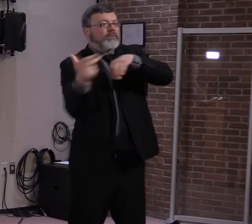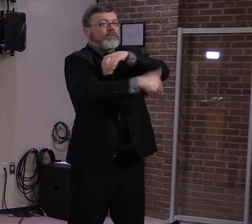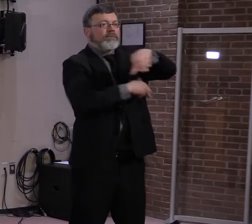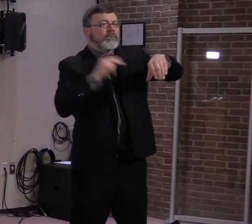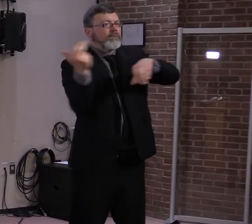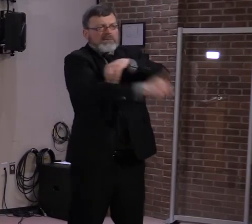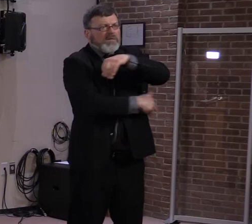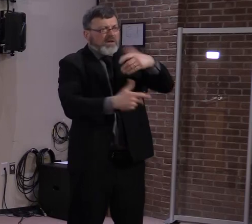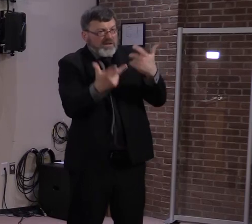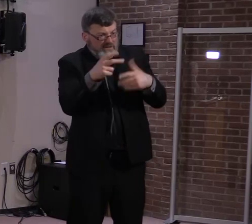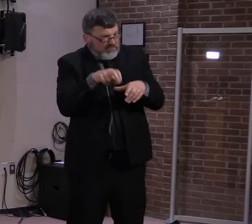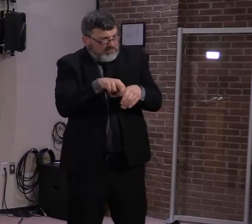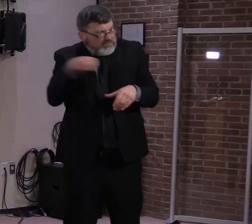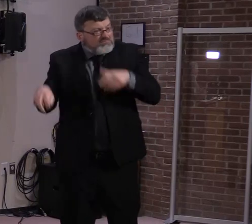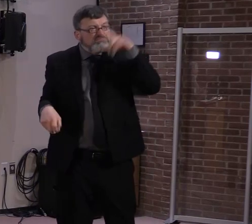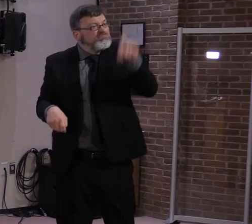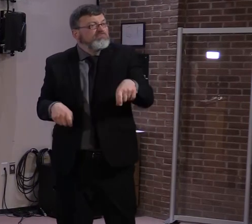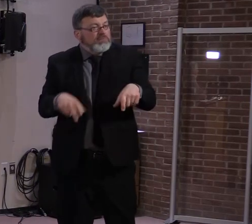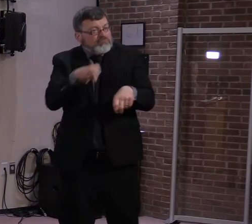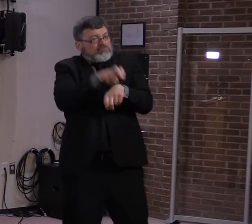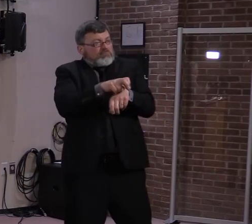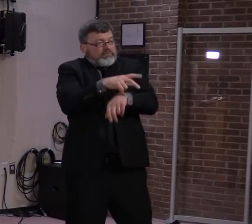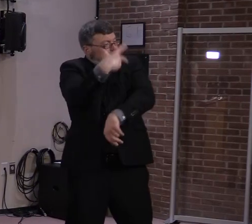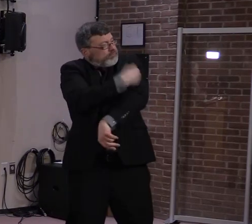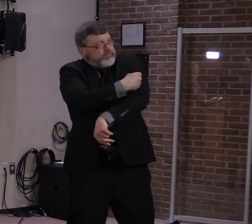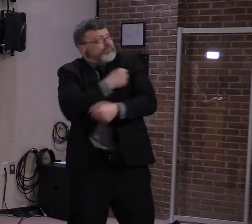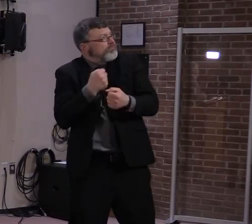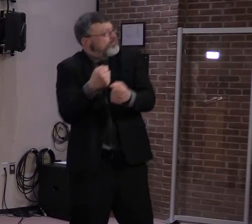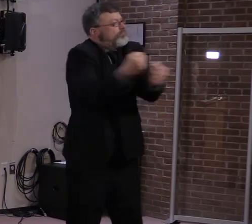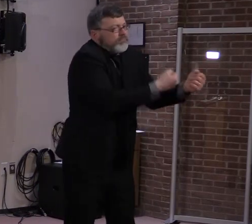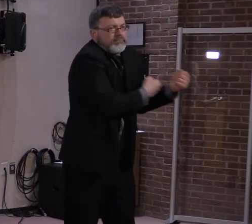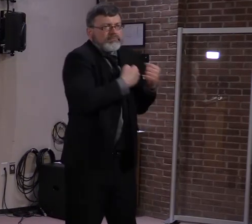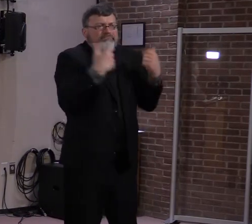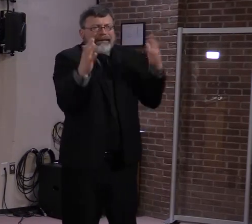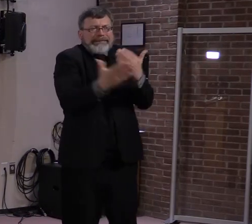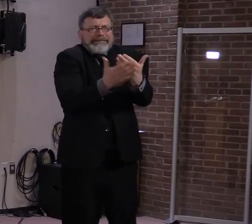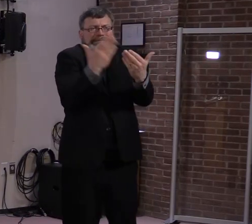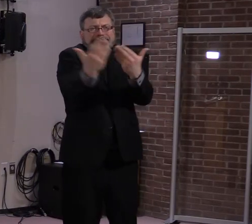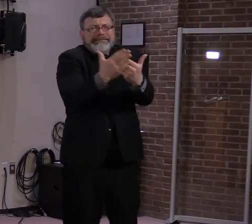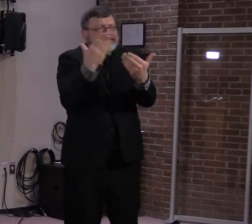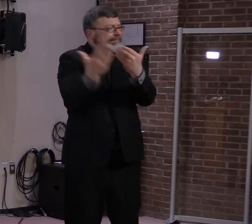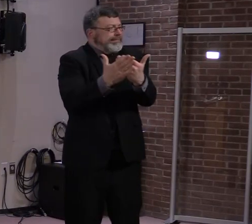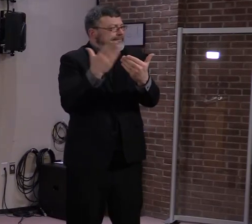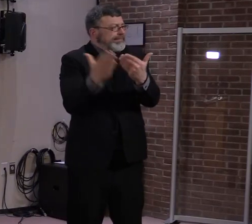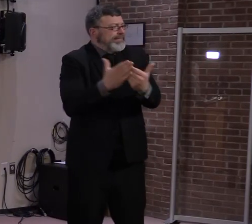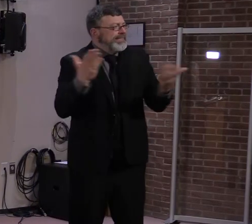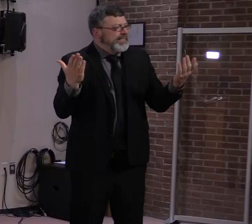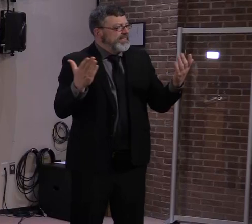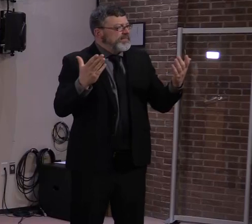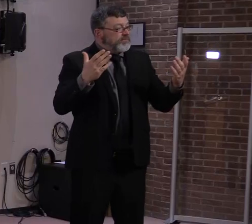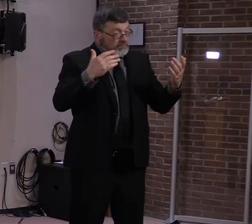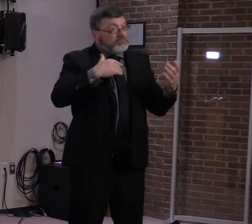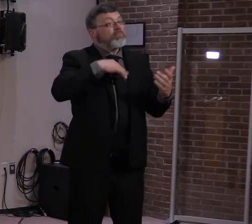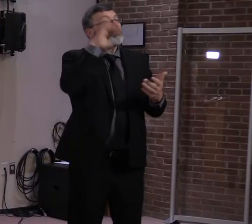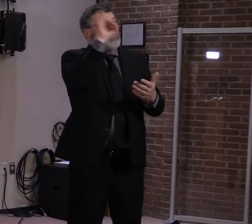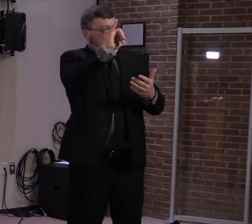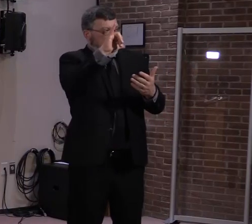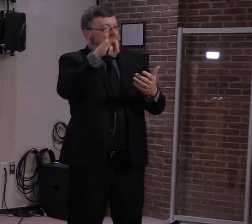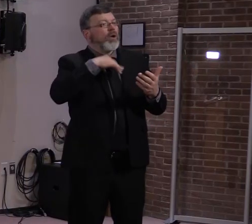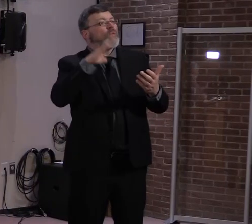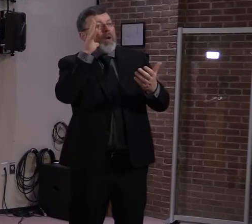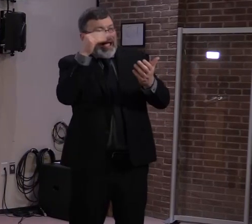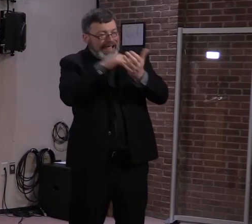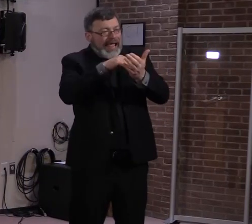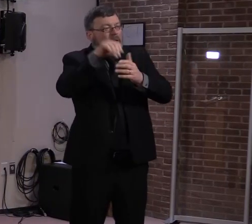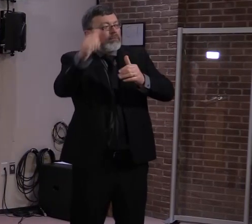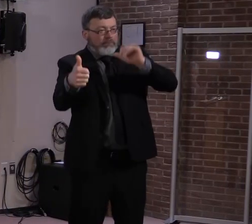We're also merging the concept of registration and walk-ins together. Now, we won't have as much